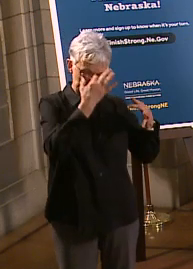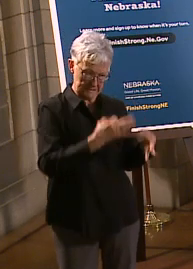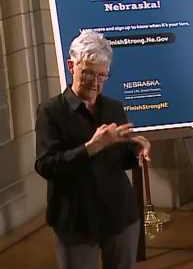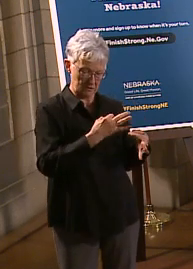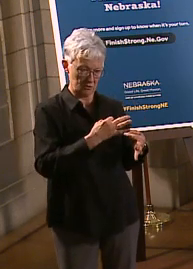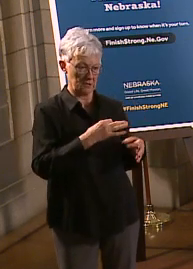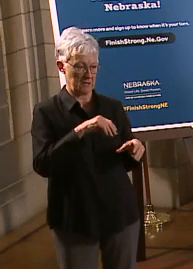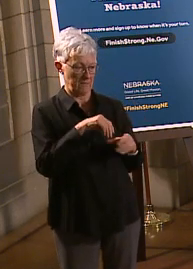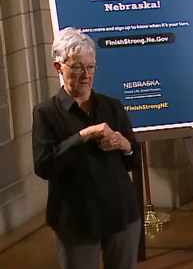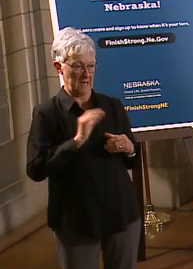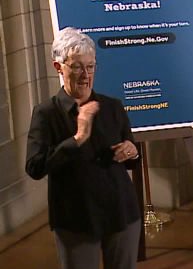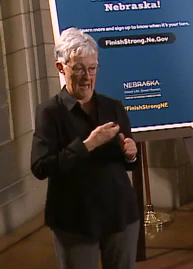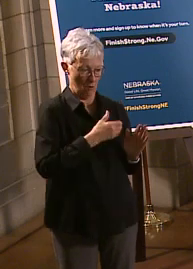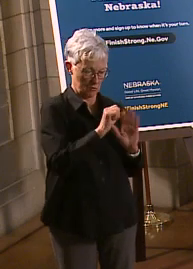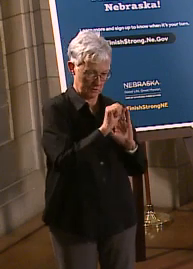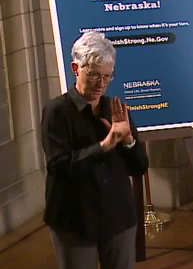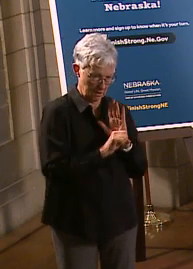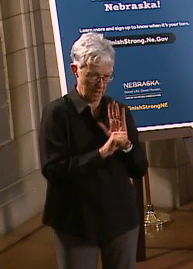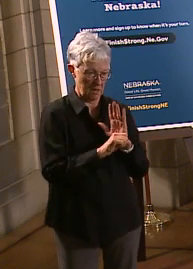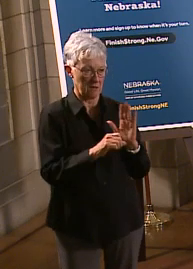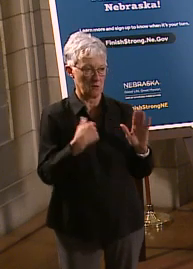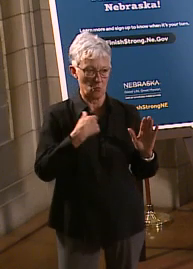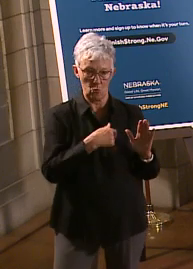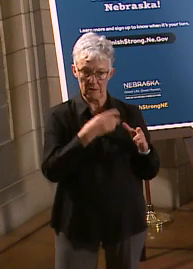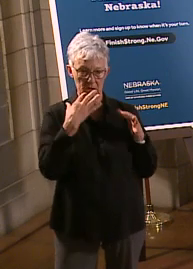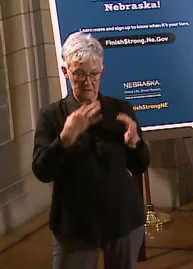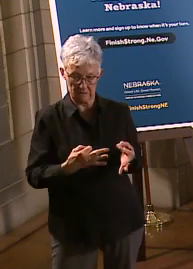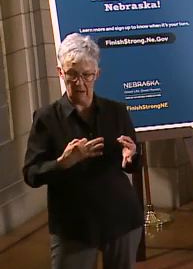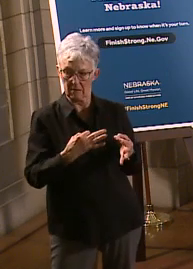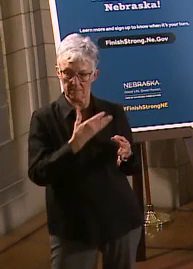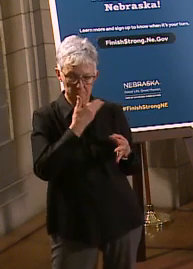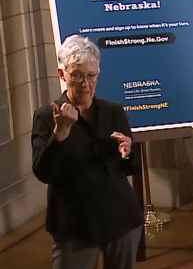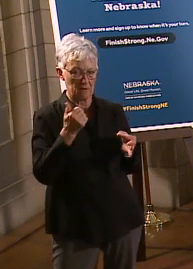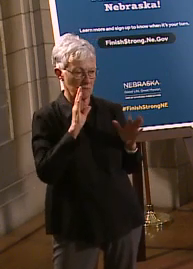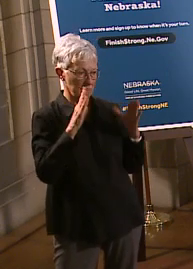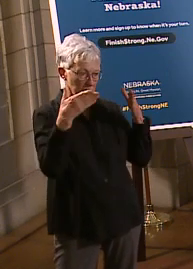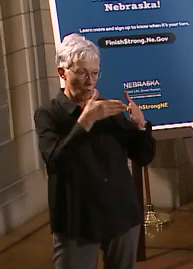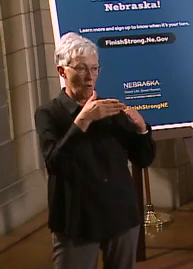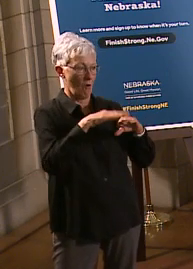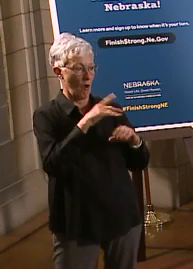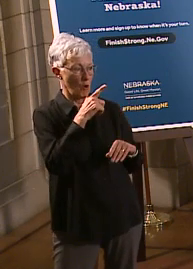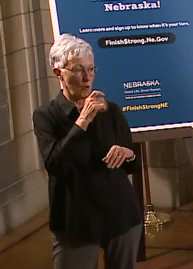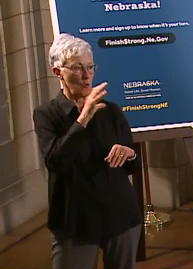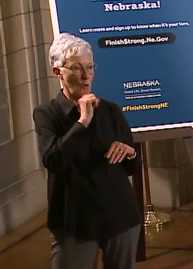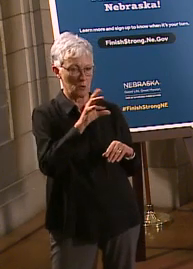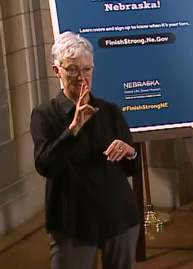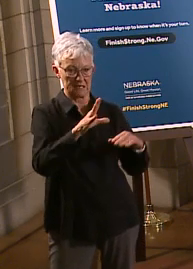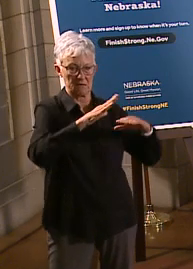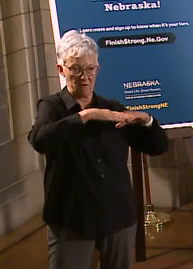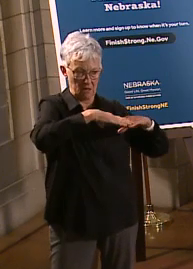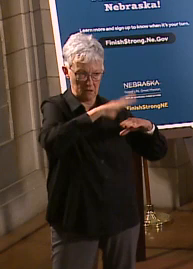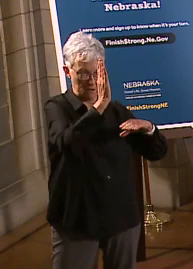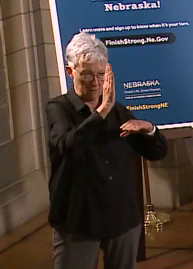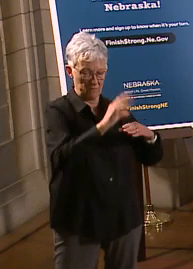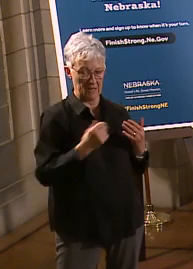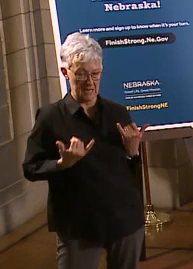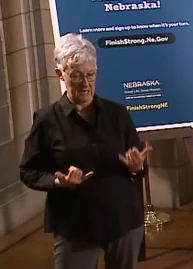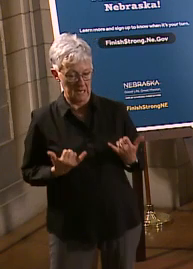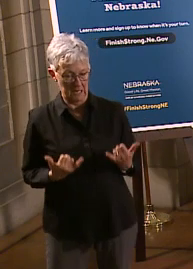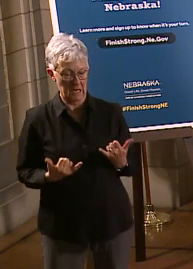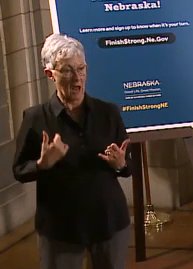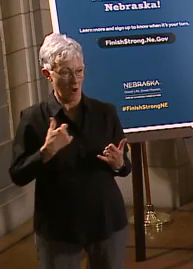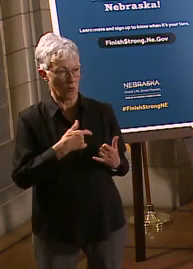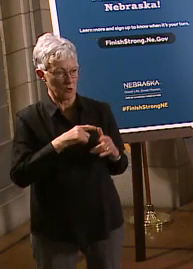That focused on those folks that were 65 years and older. And we are moving into that category where we'll be doing underlying